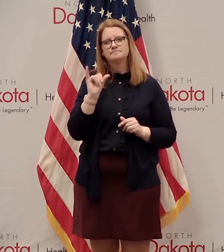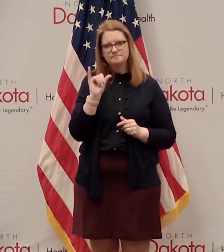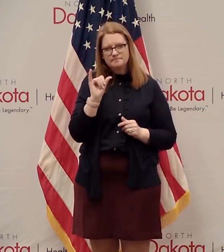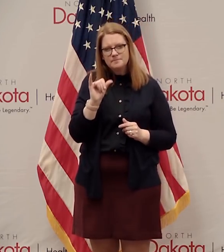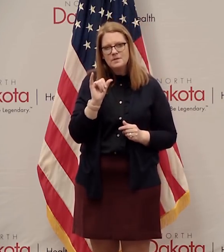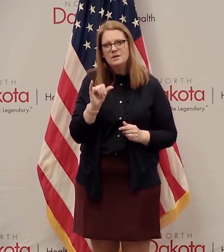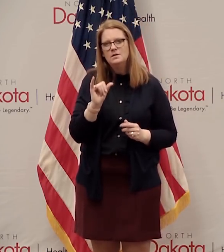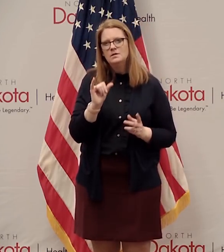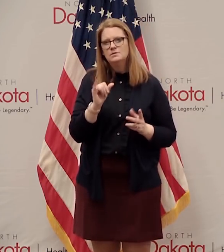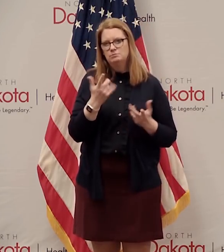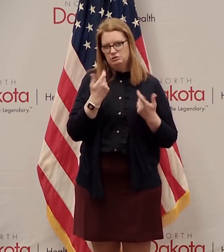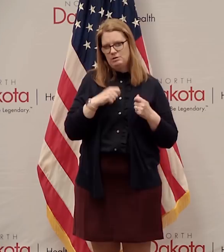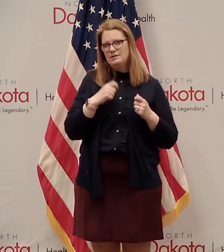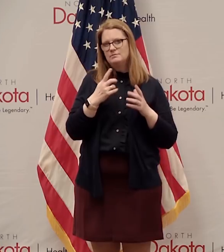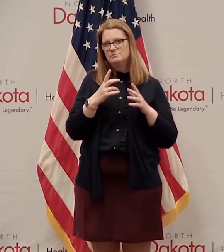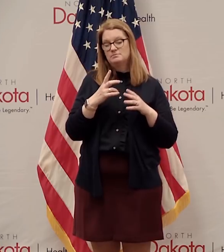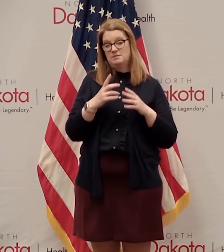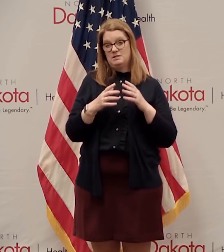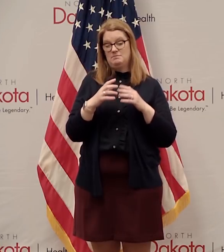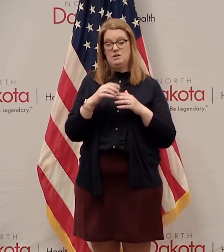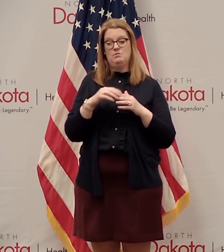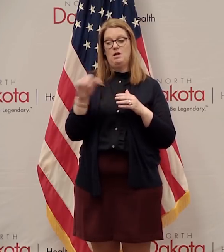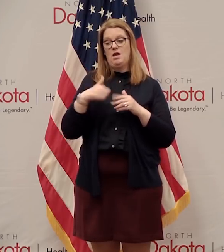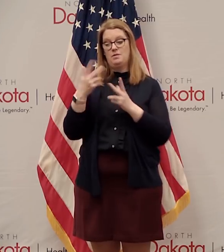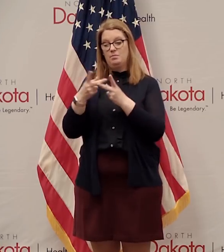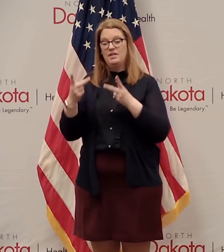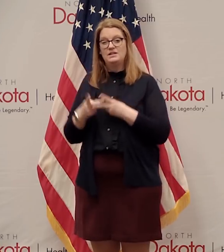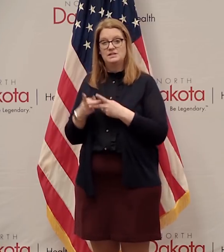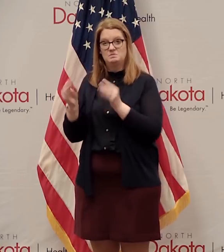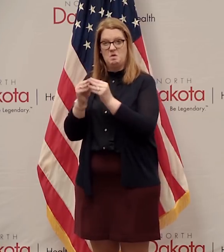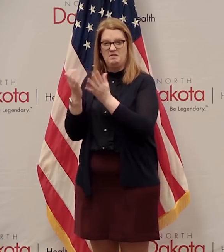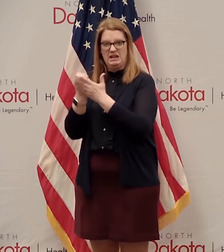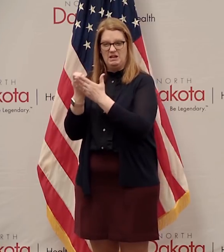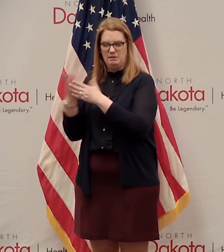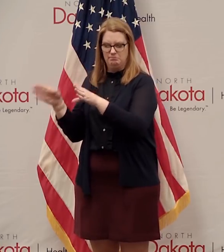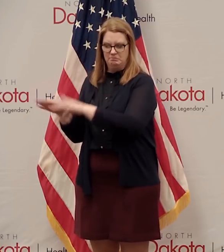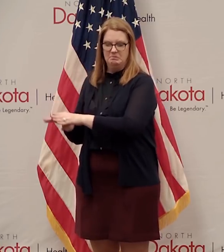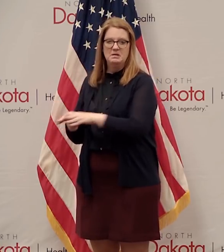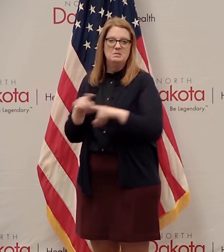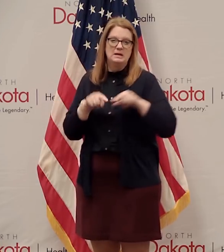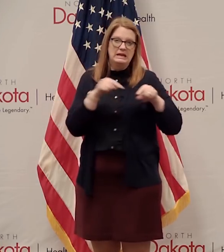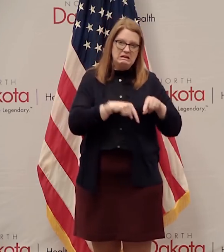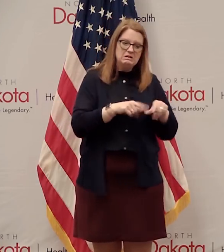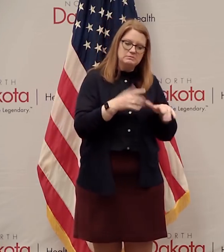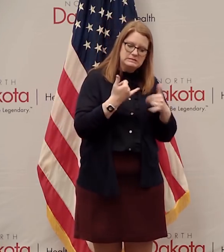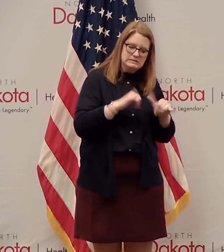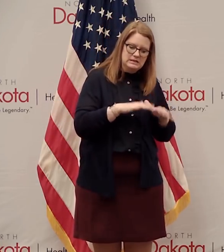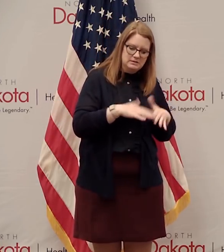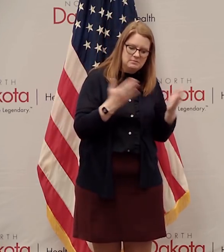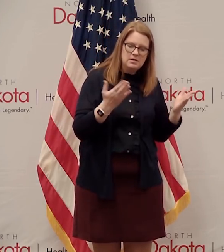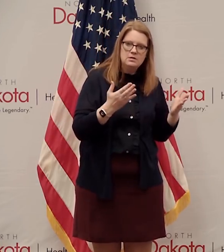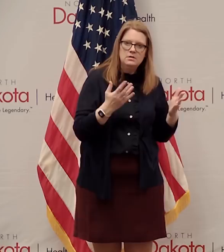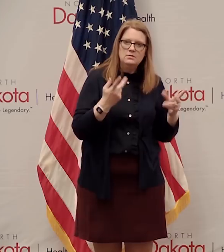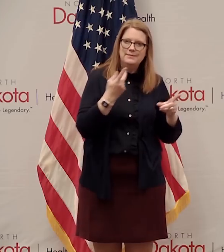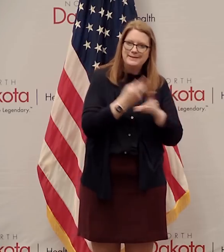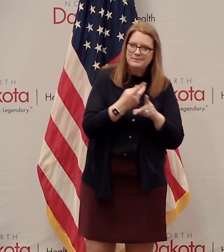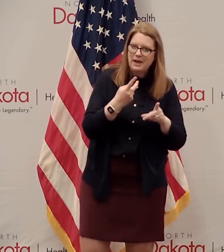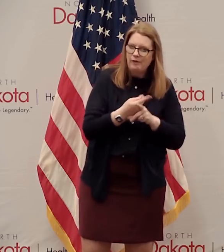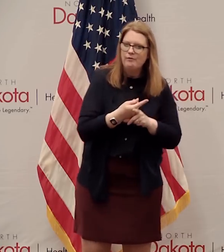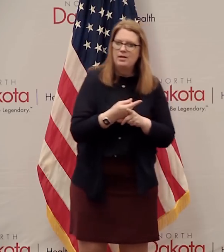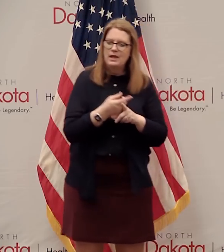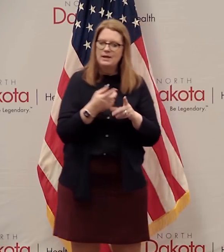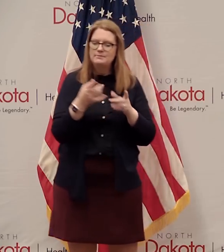have kept more of our economy open than almost any place in the country, and we've managed it really, really well with a lot of emphasis